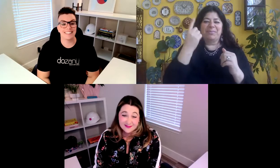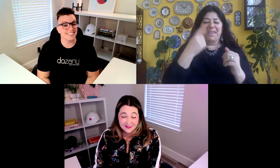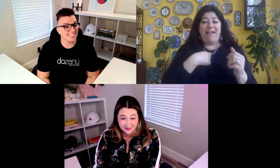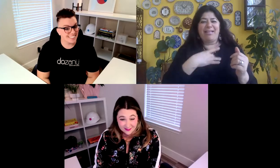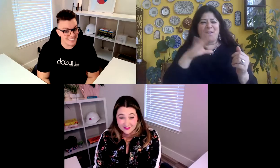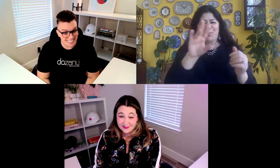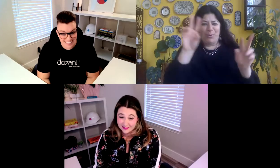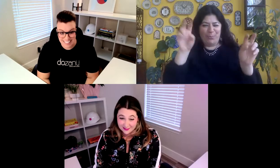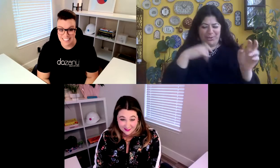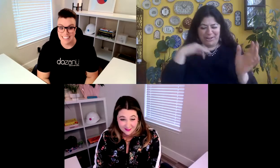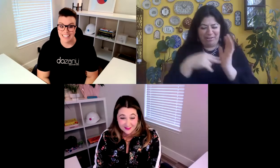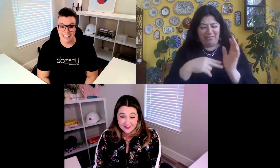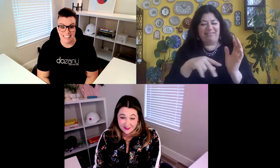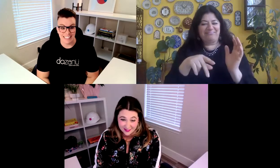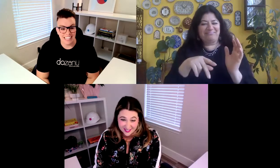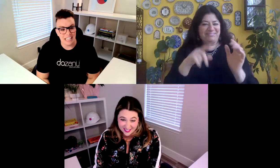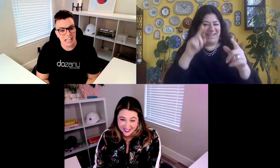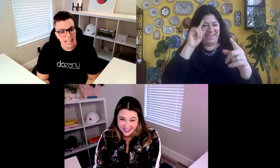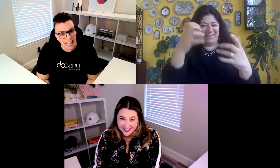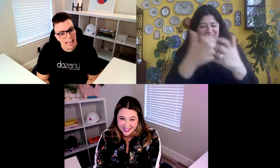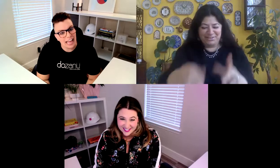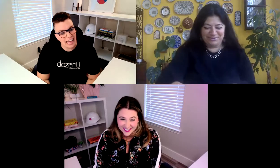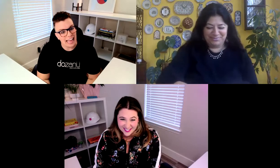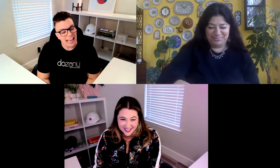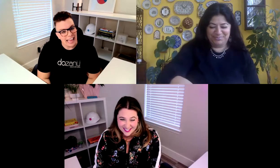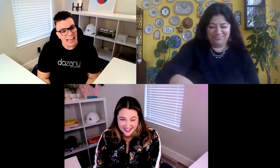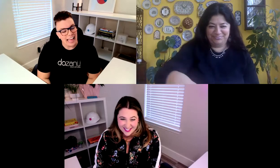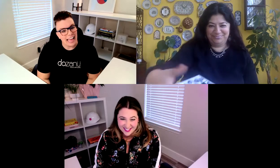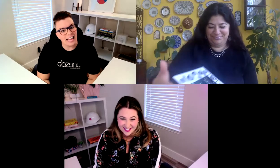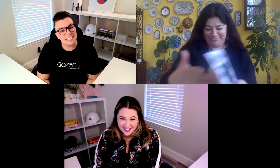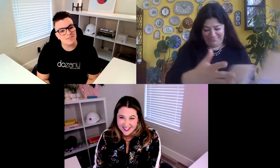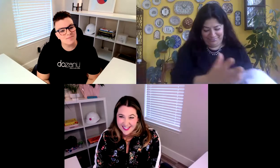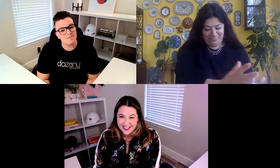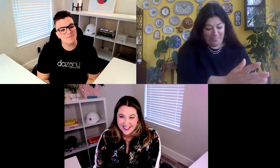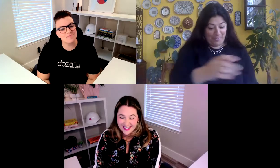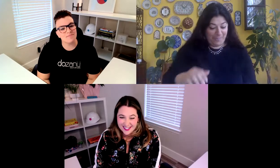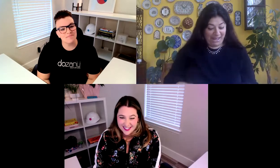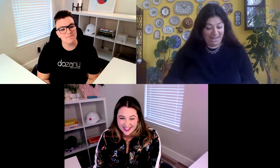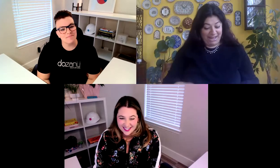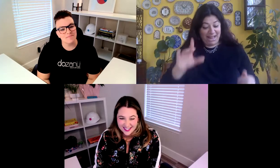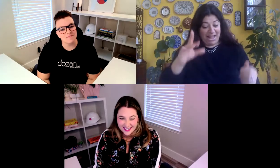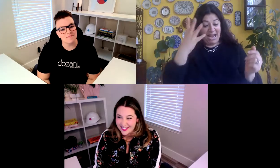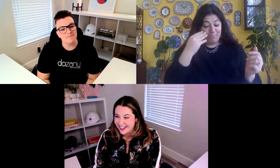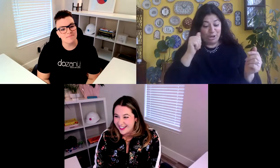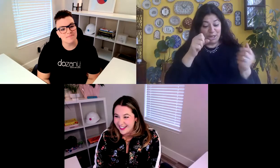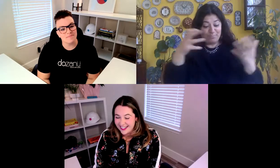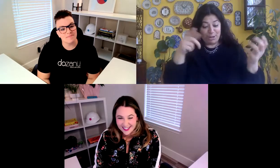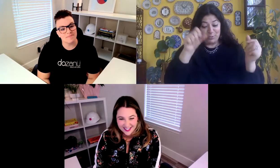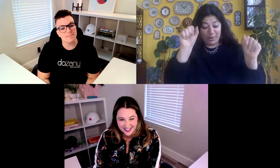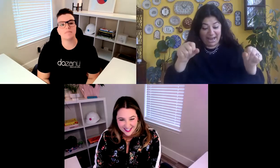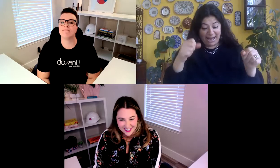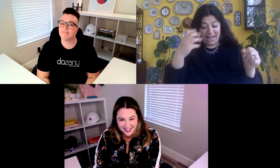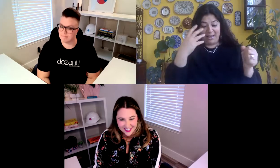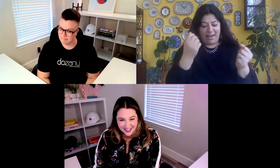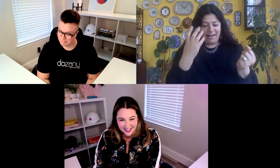It's a new day and we can start again. So I like the quote you have in the book. I'm going to show it here because I think it really fits what we're talking about right